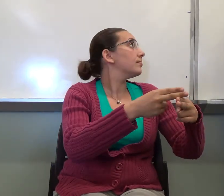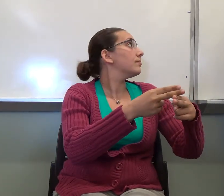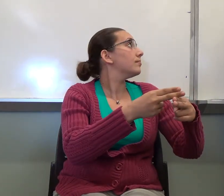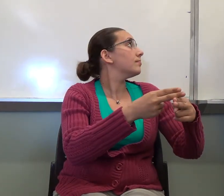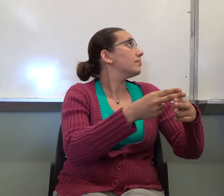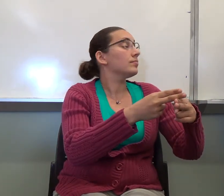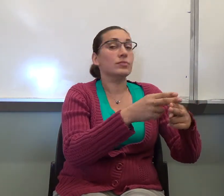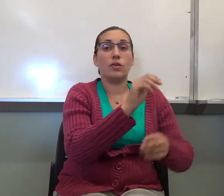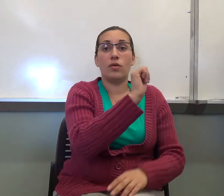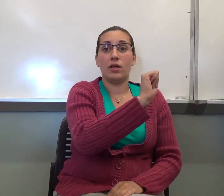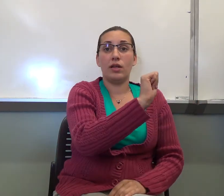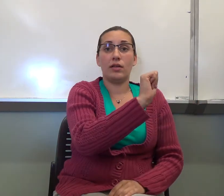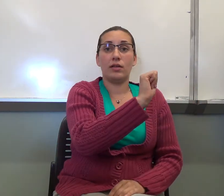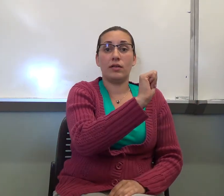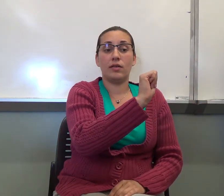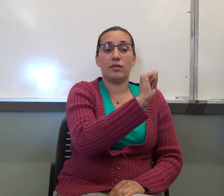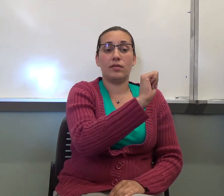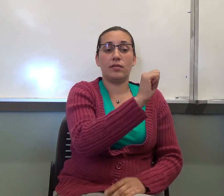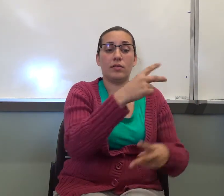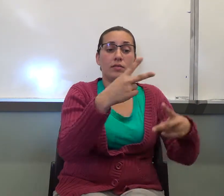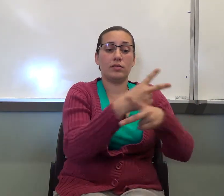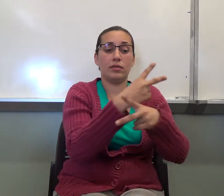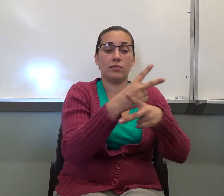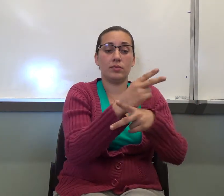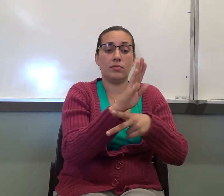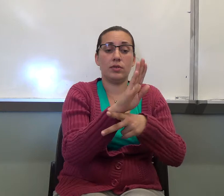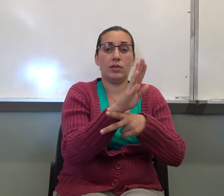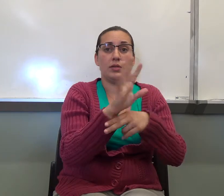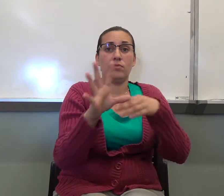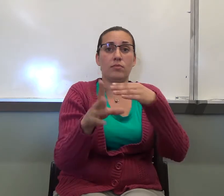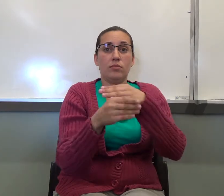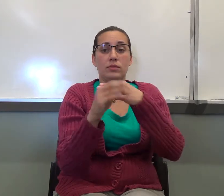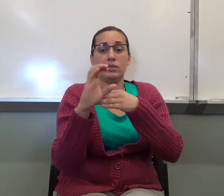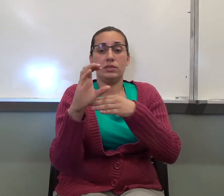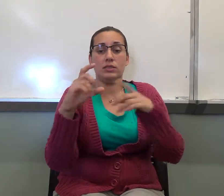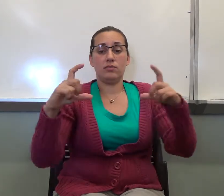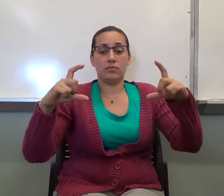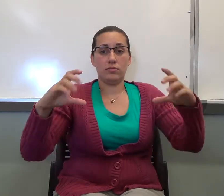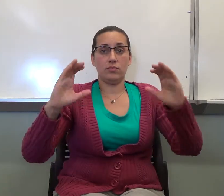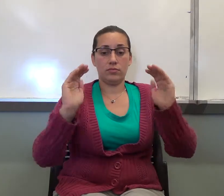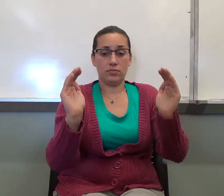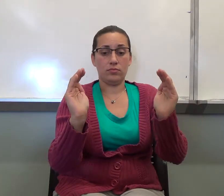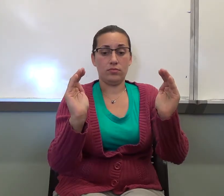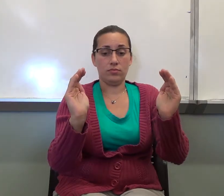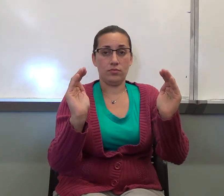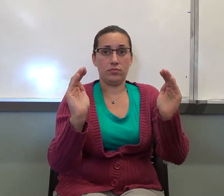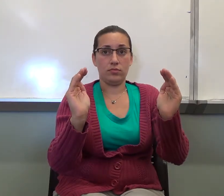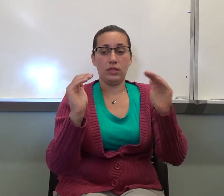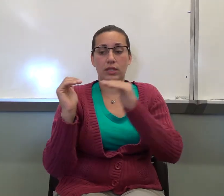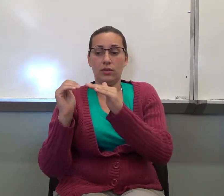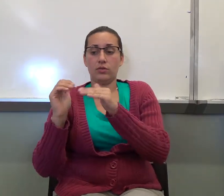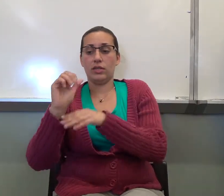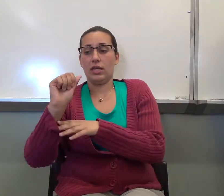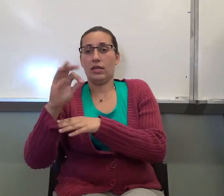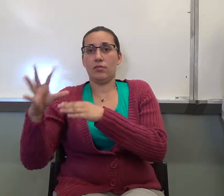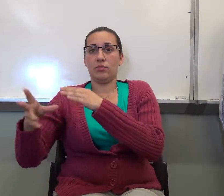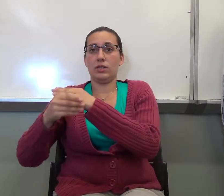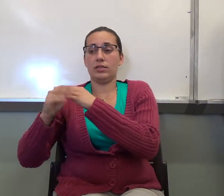A multiplied by the sum of B plus C is A times B plus A times C. In other words, if